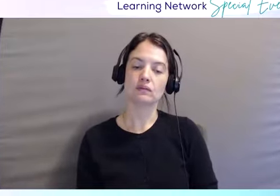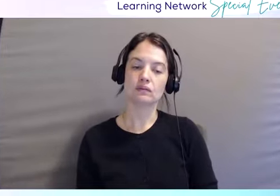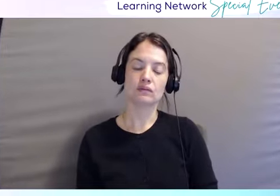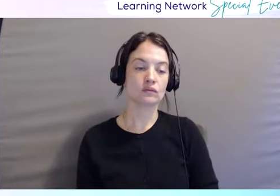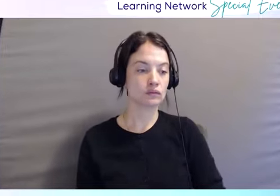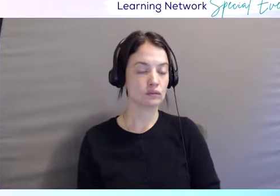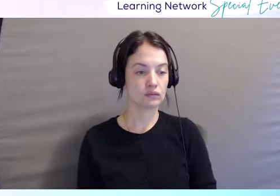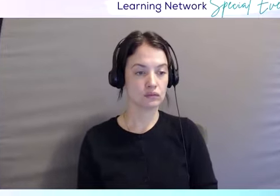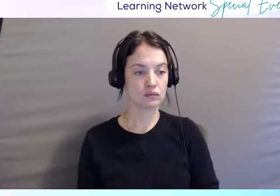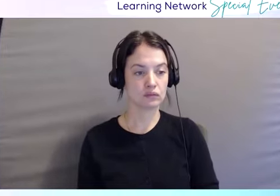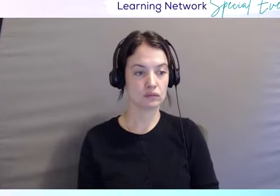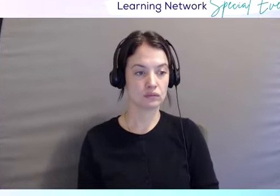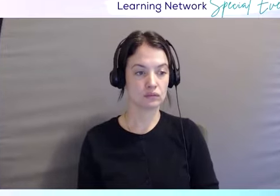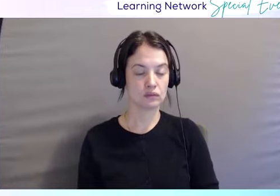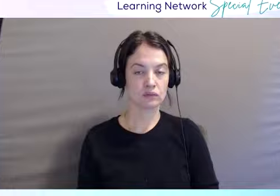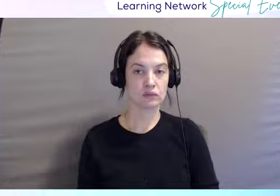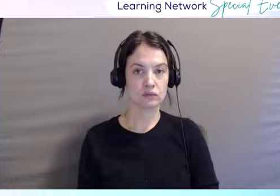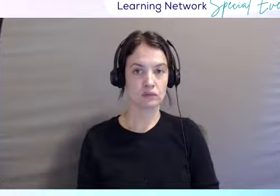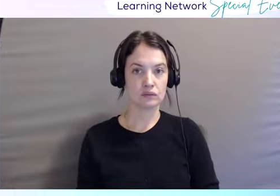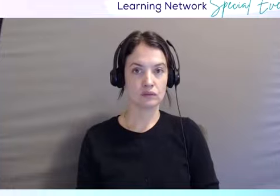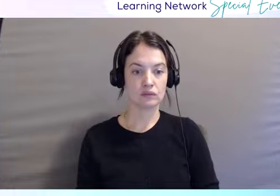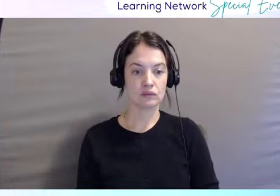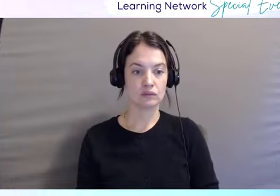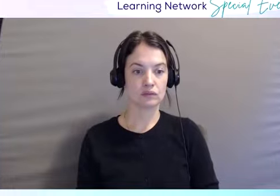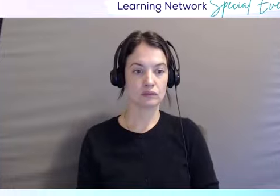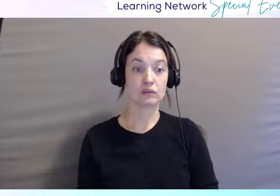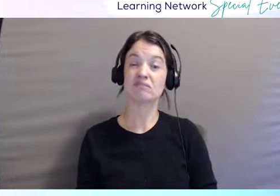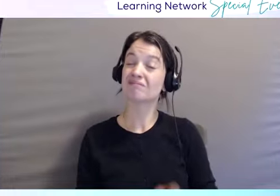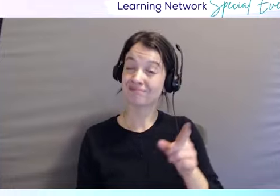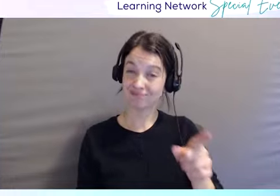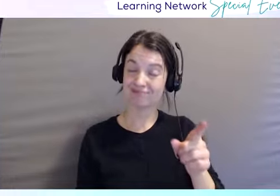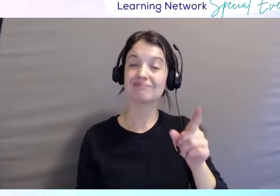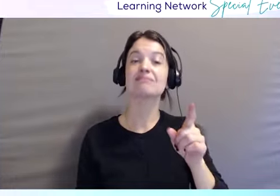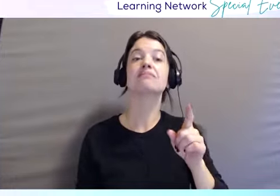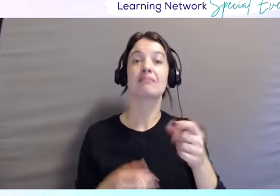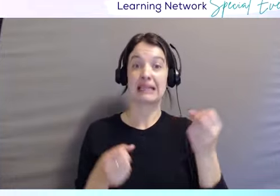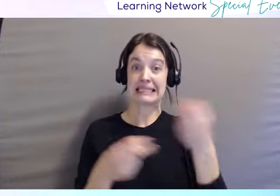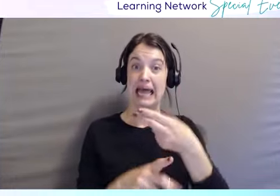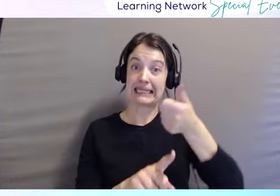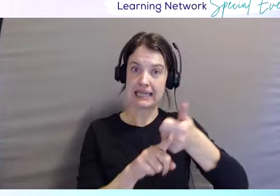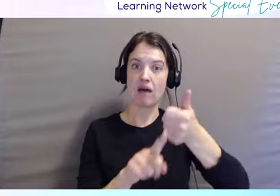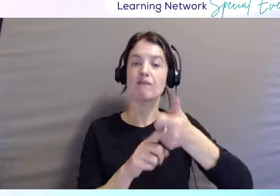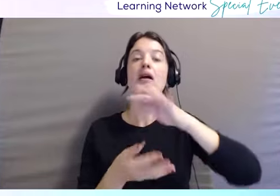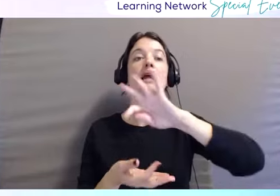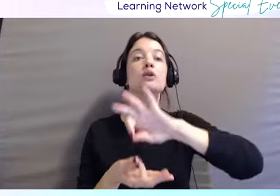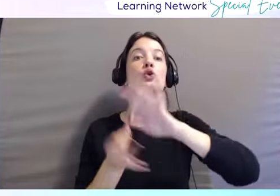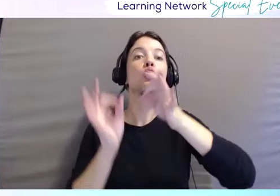have been interpreted. And here's an interesting diagram on the right, the power and control wheel, adapted